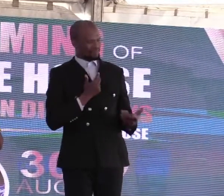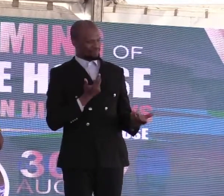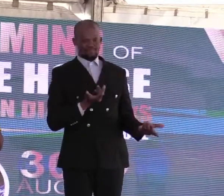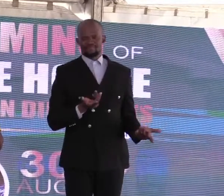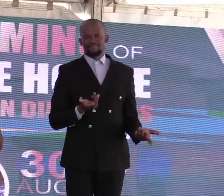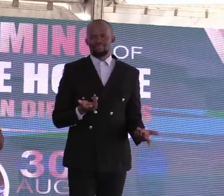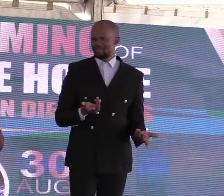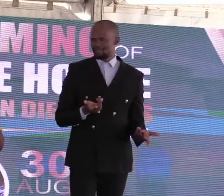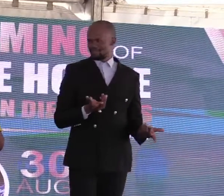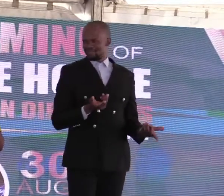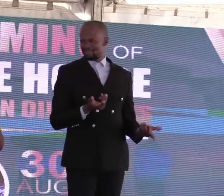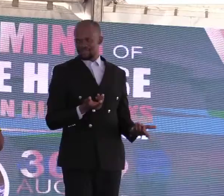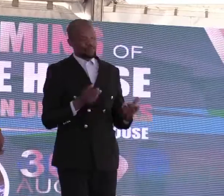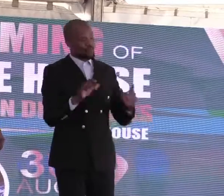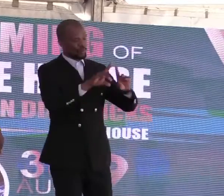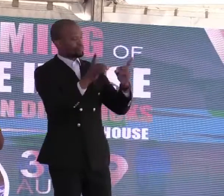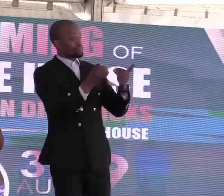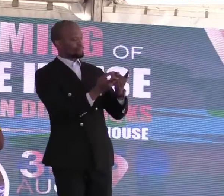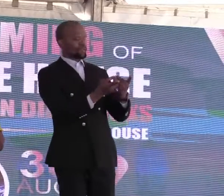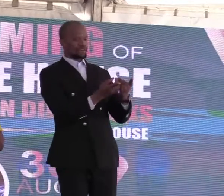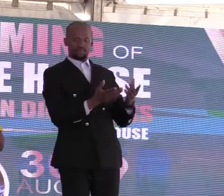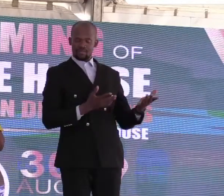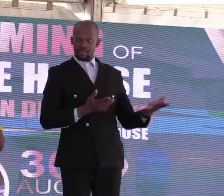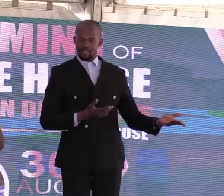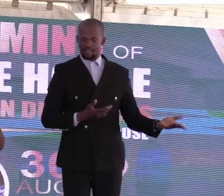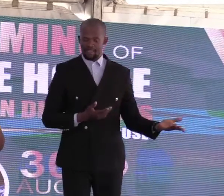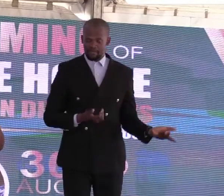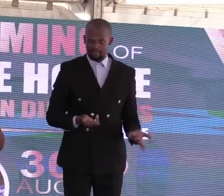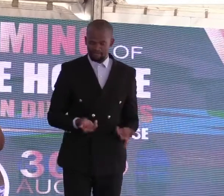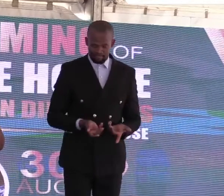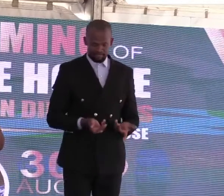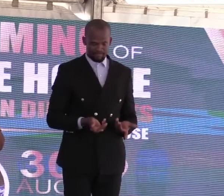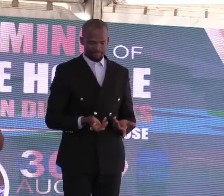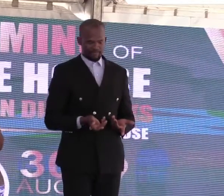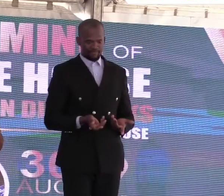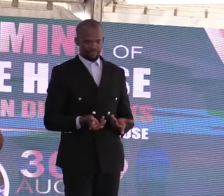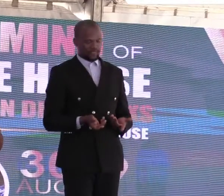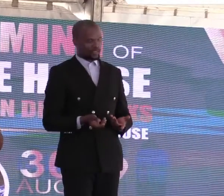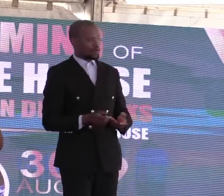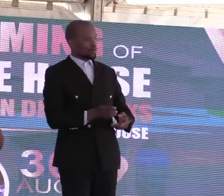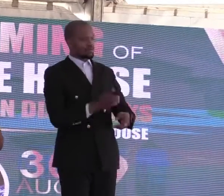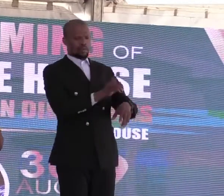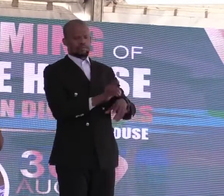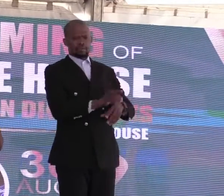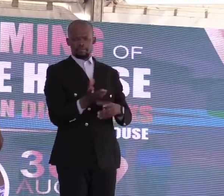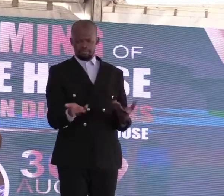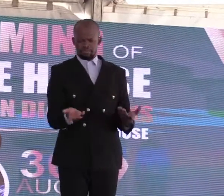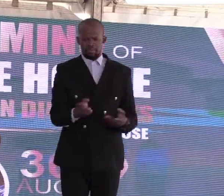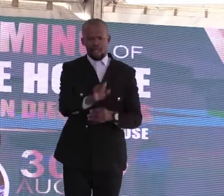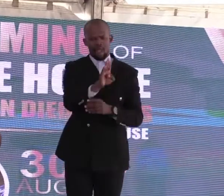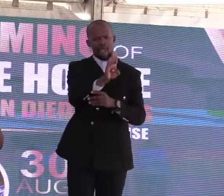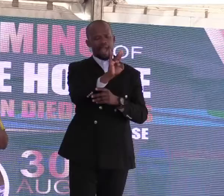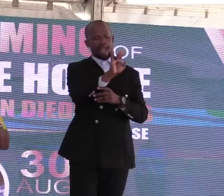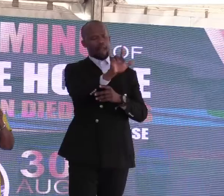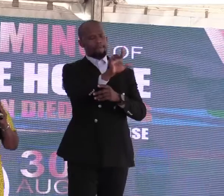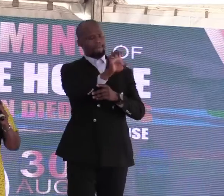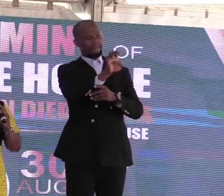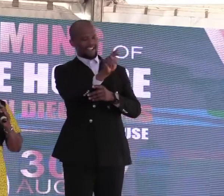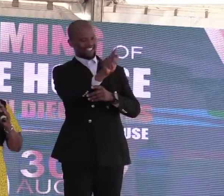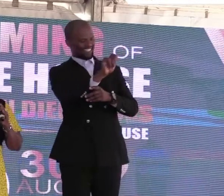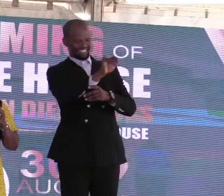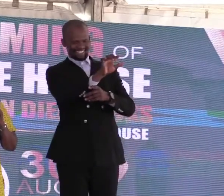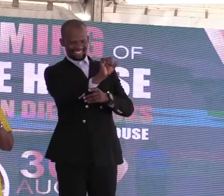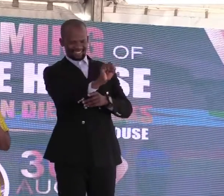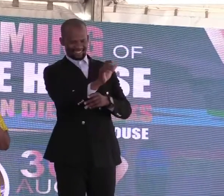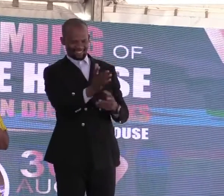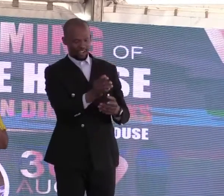in the department, and she is Dr. Glennis Peterson, and she decided that